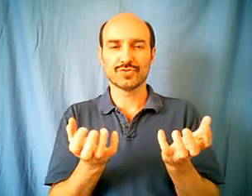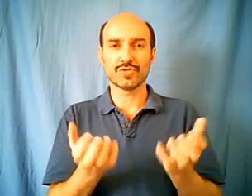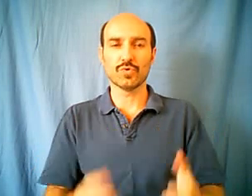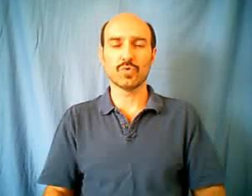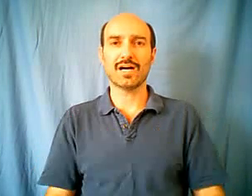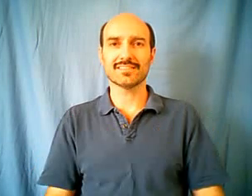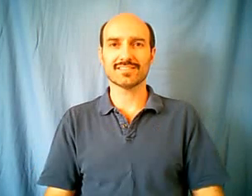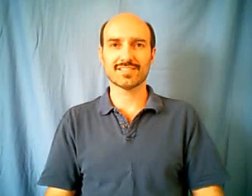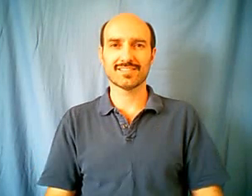Don't want.